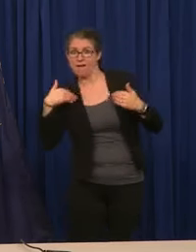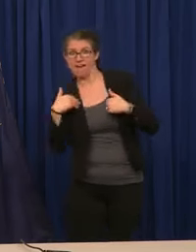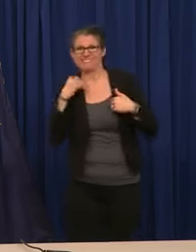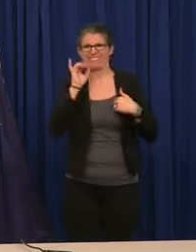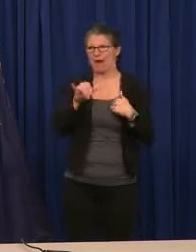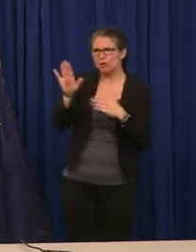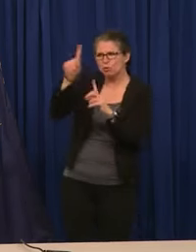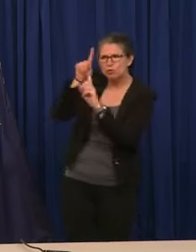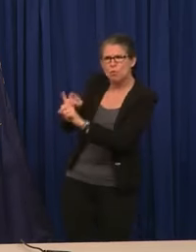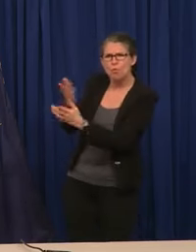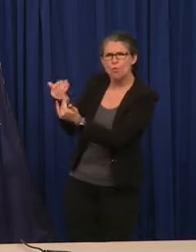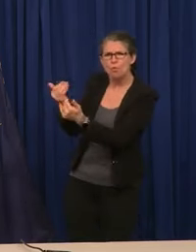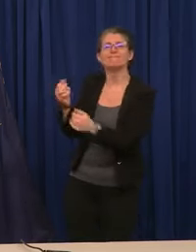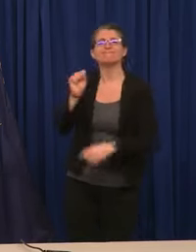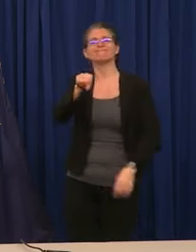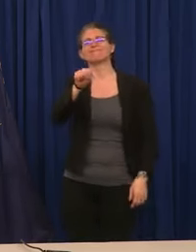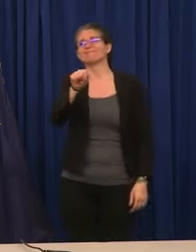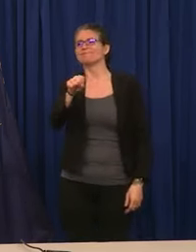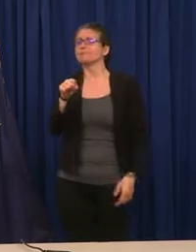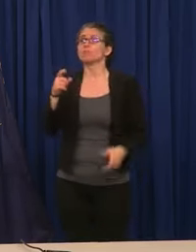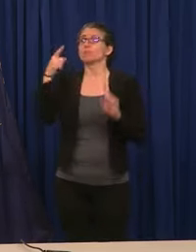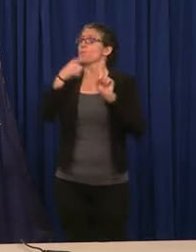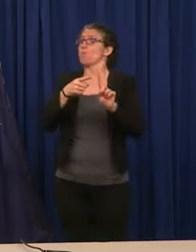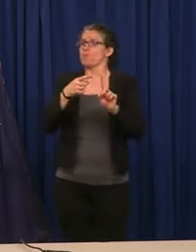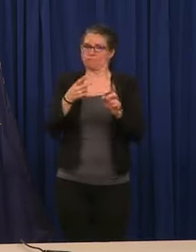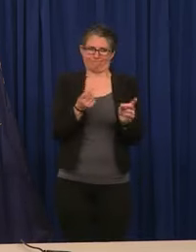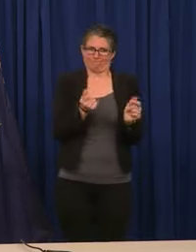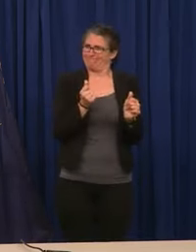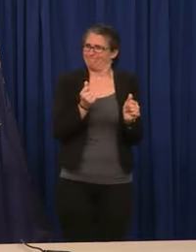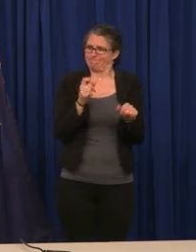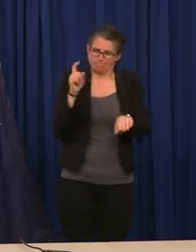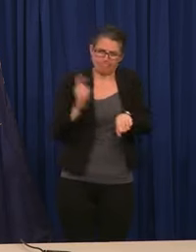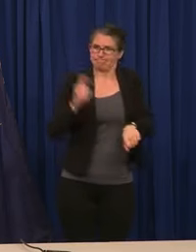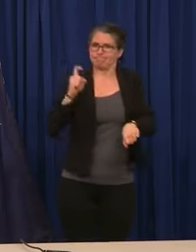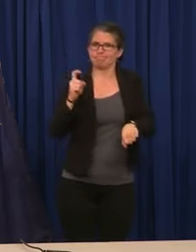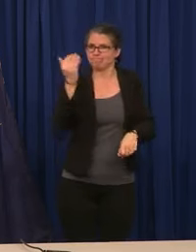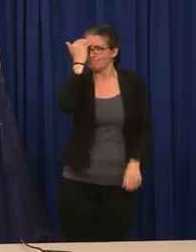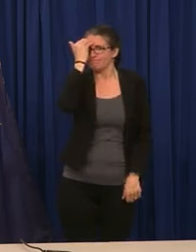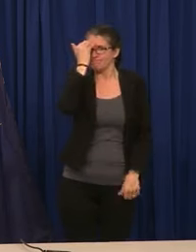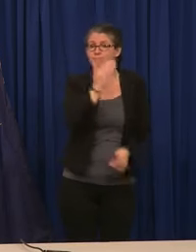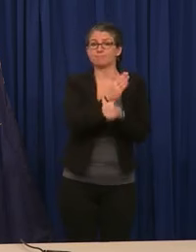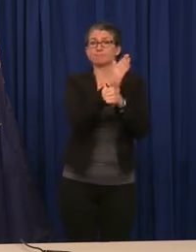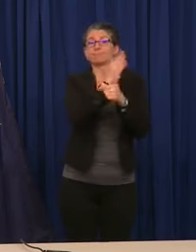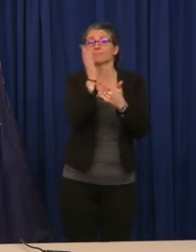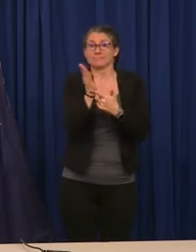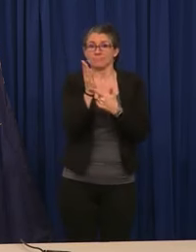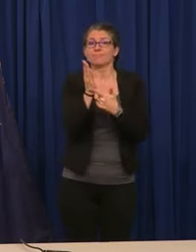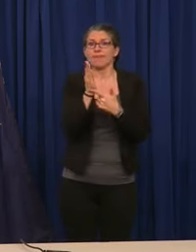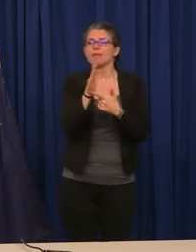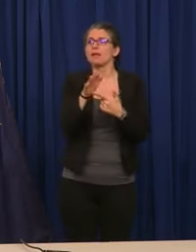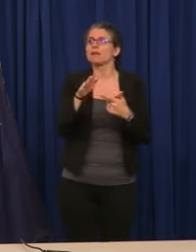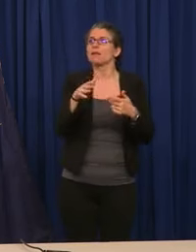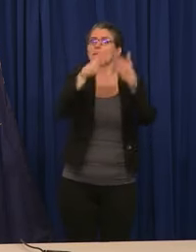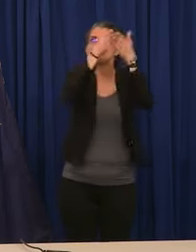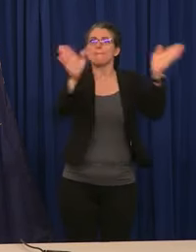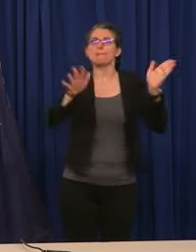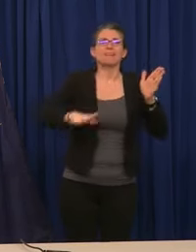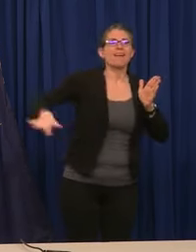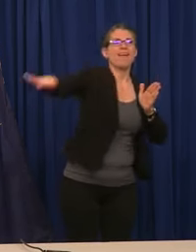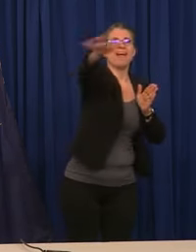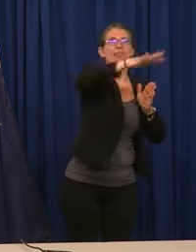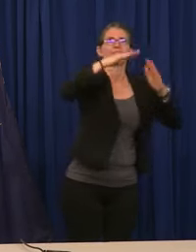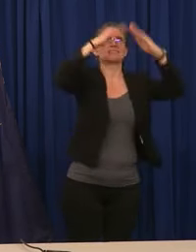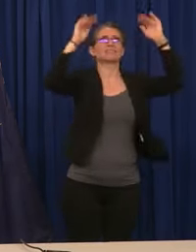want healthcare workers to be able to make quick decisions. But from a public health systems perspective, one of the principal